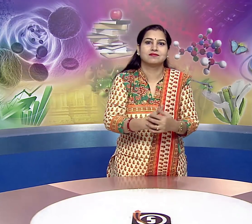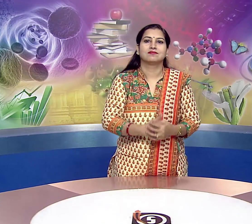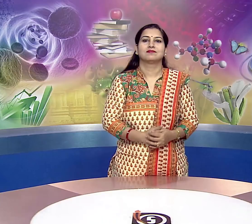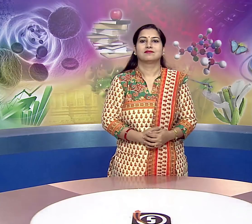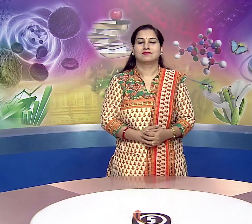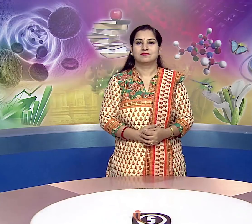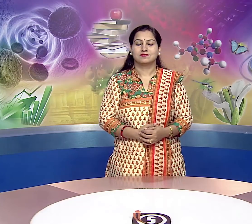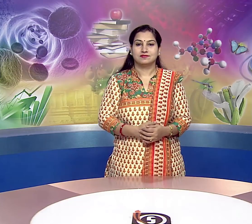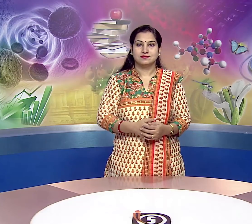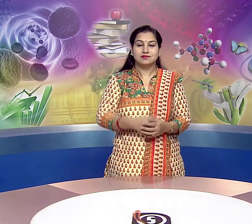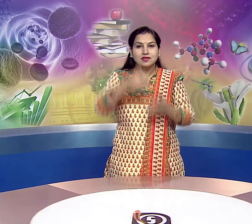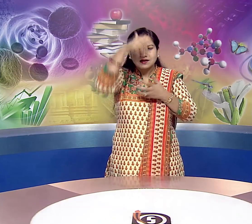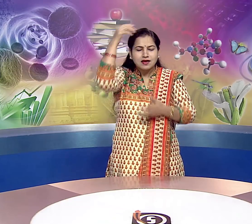The tiger could sense